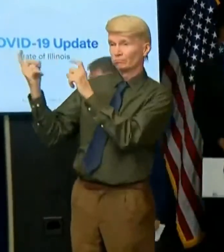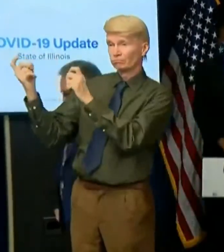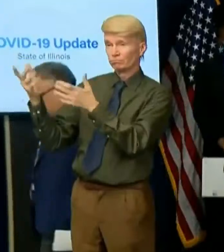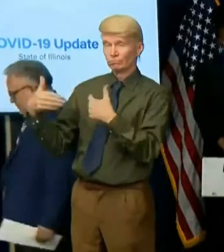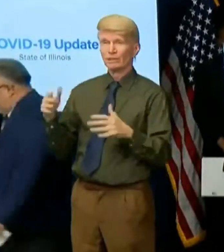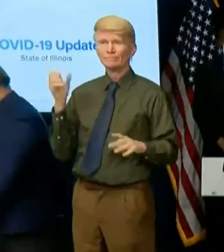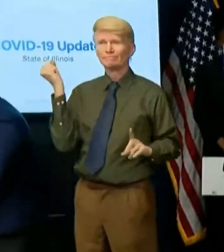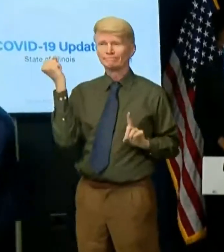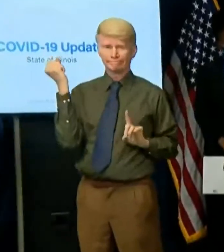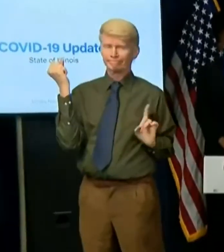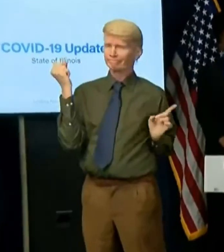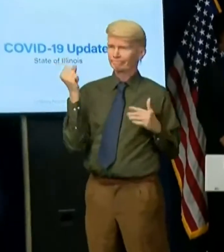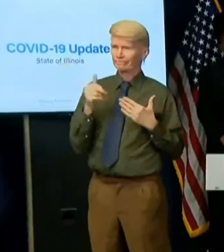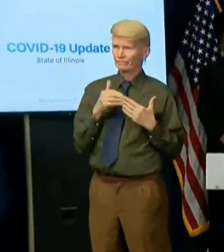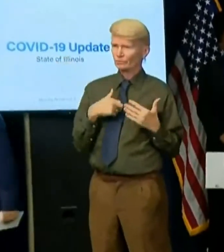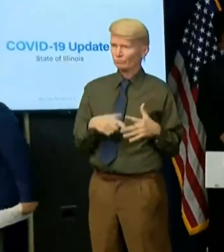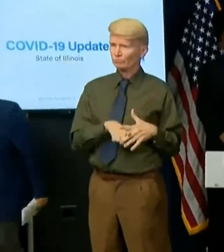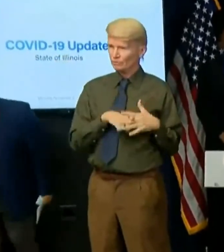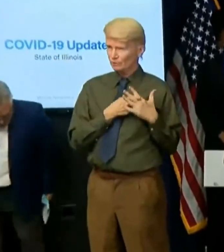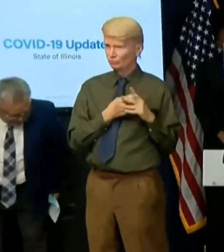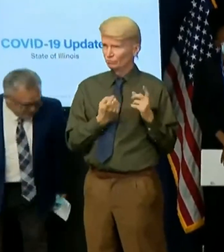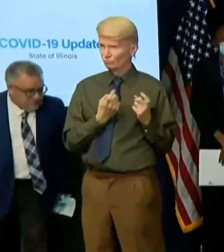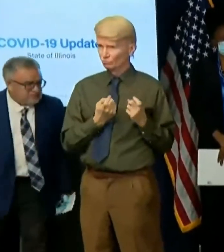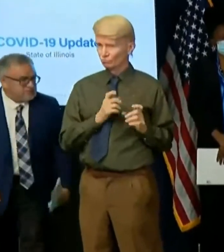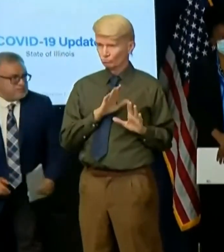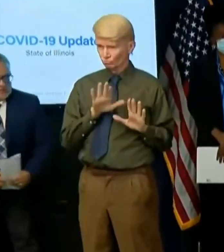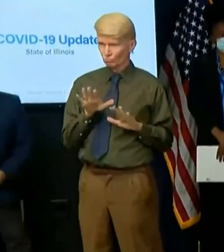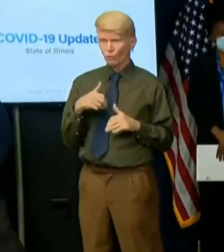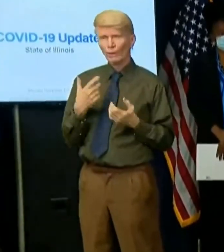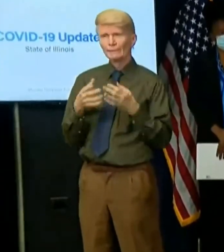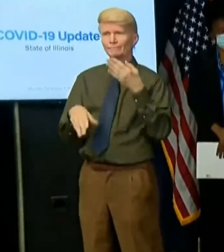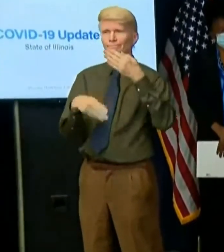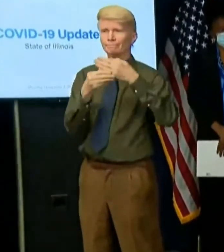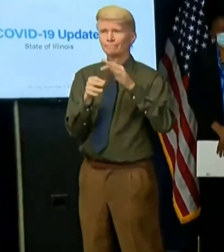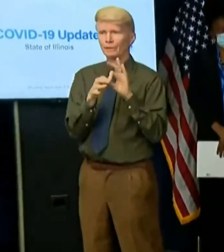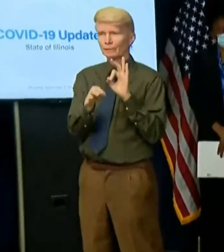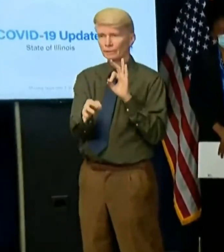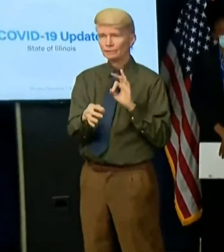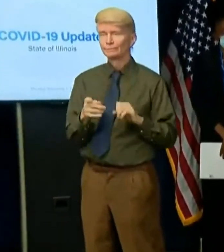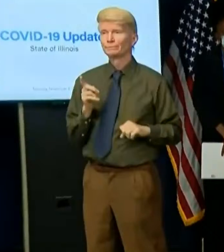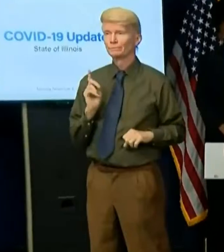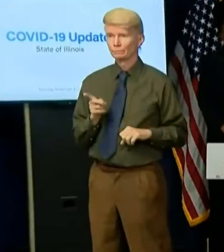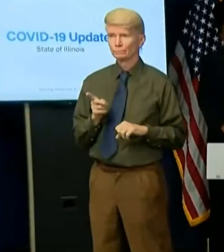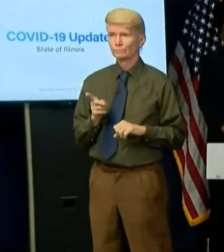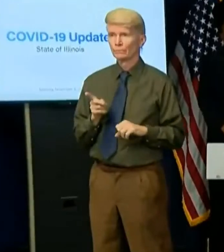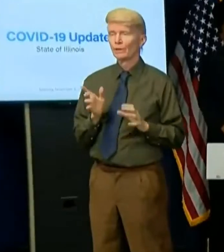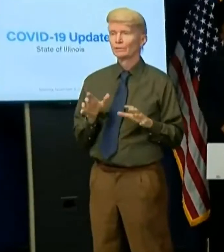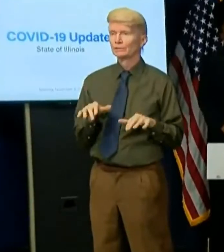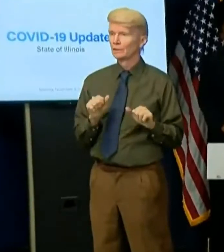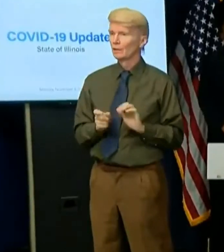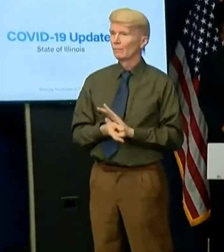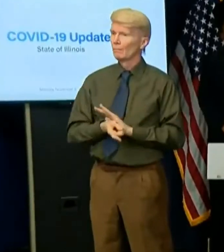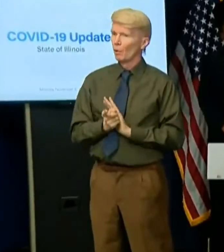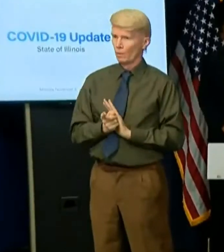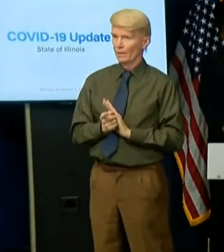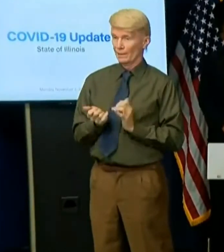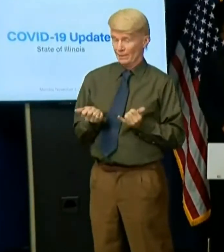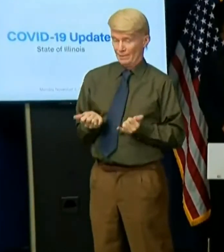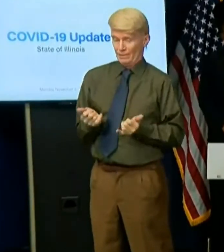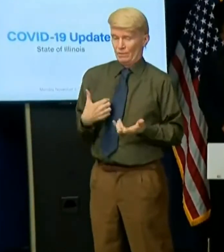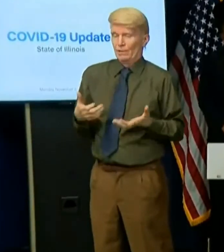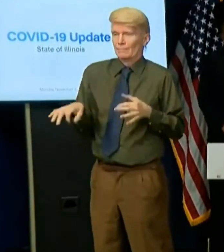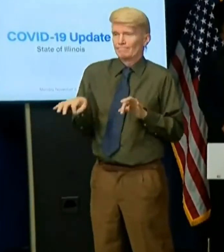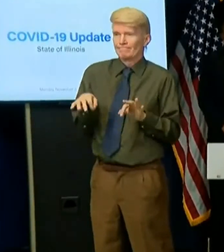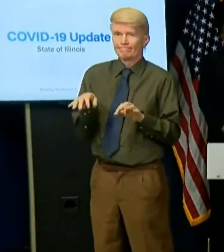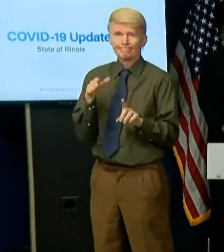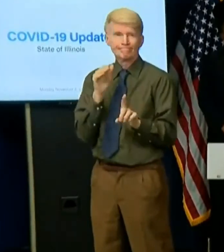room. So before I take questions, Sure. I just have a few other comments. I want to take a moment to remind